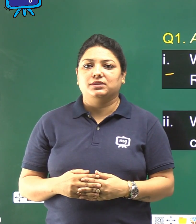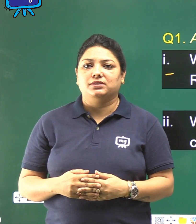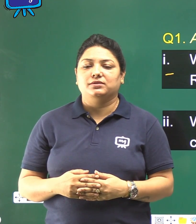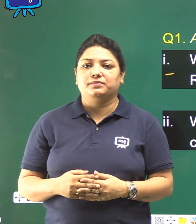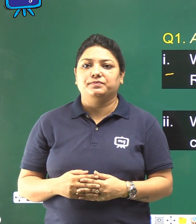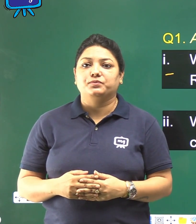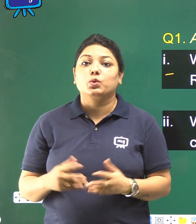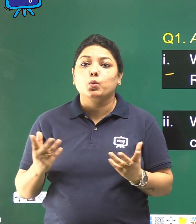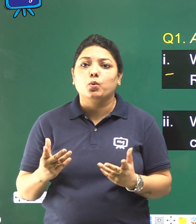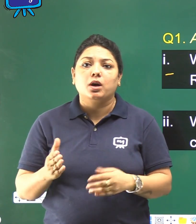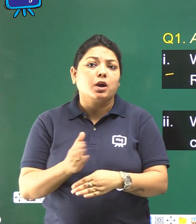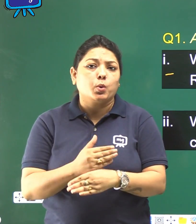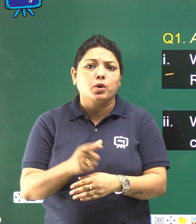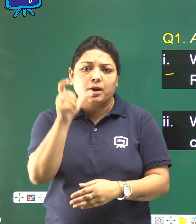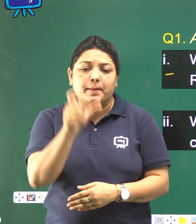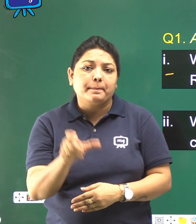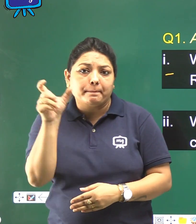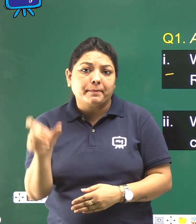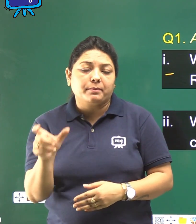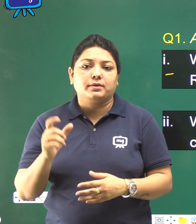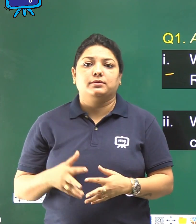why were people